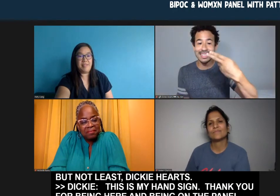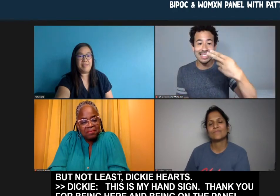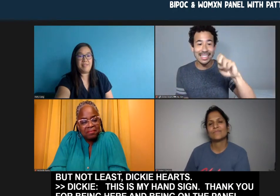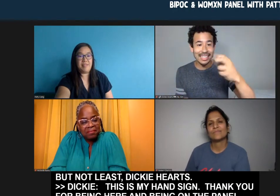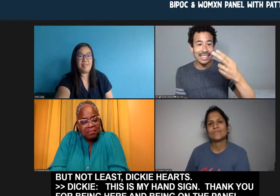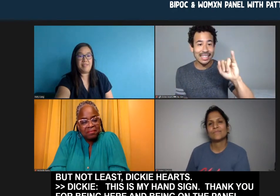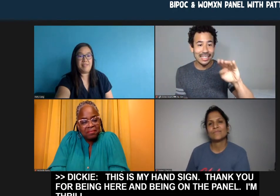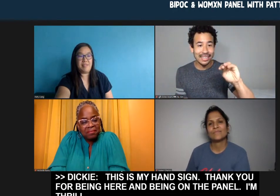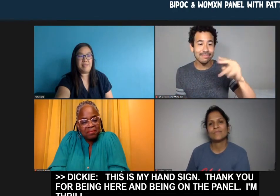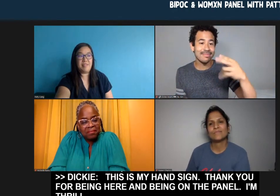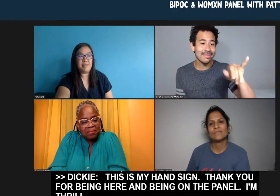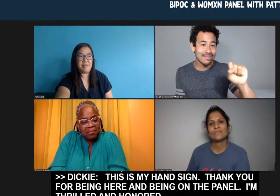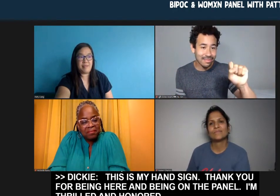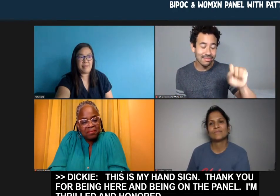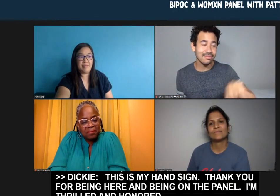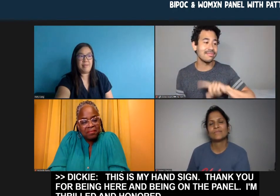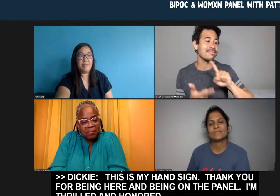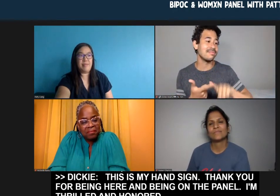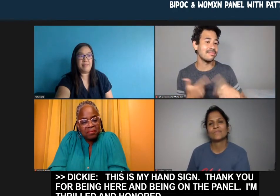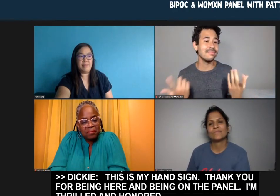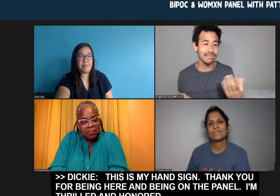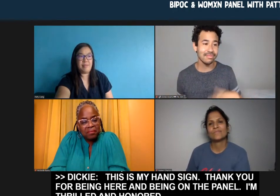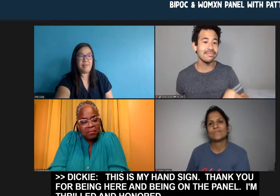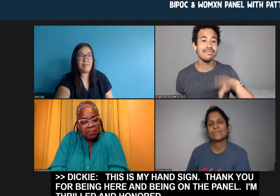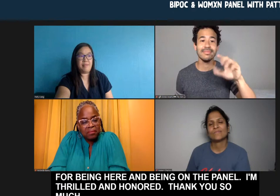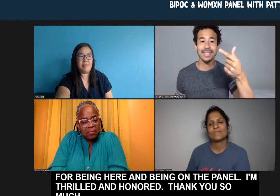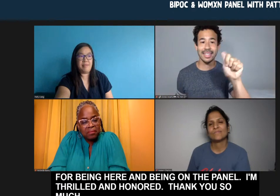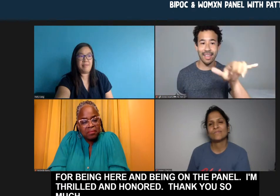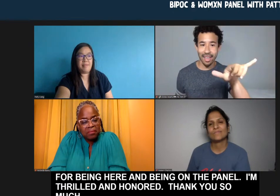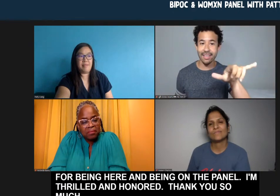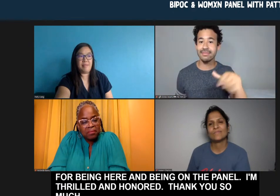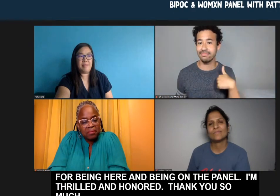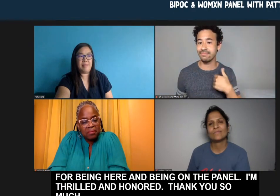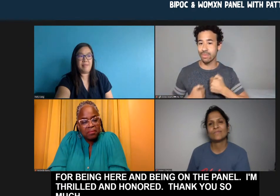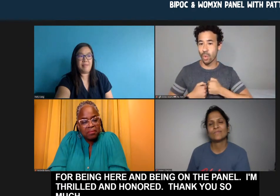identify as a Hispanic and